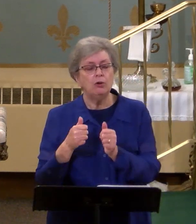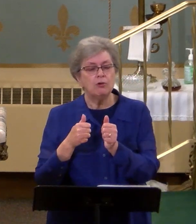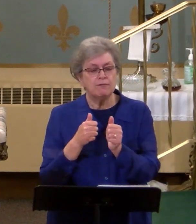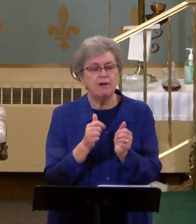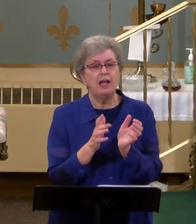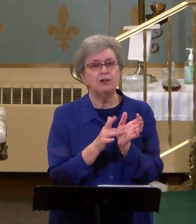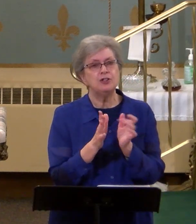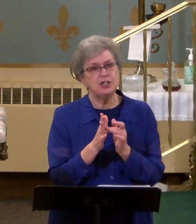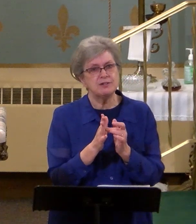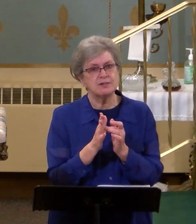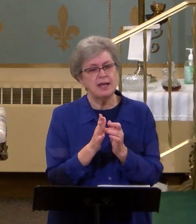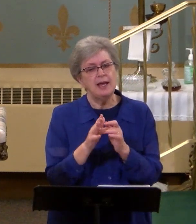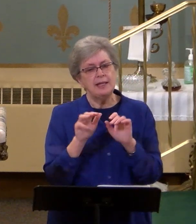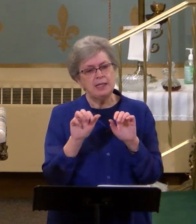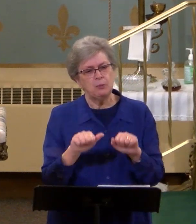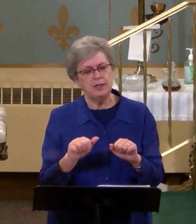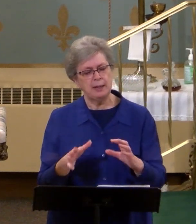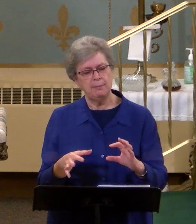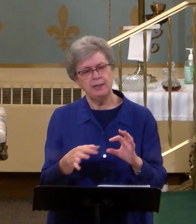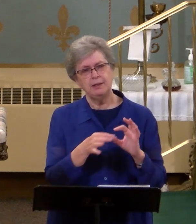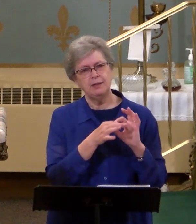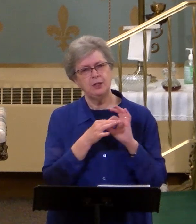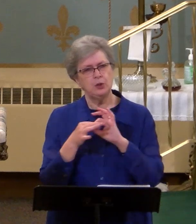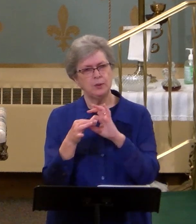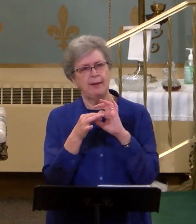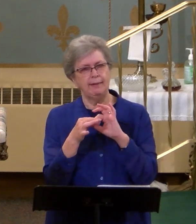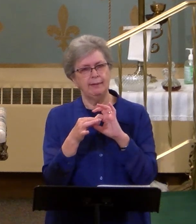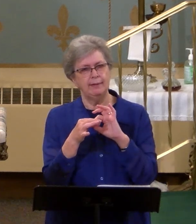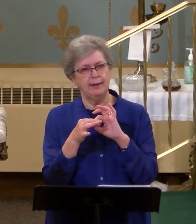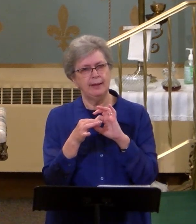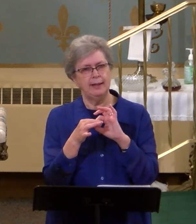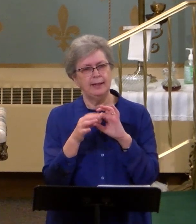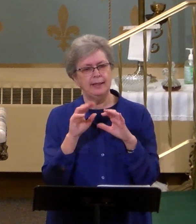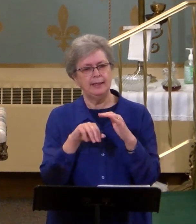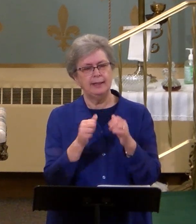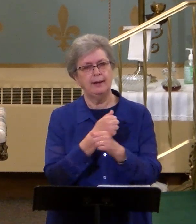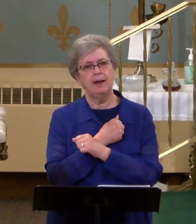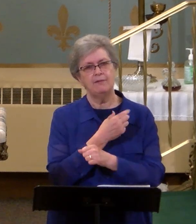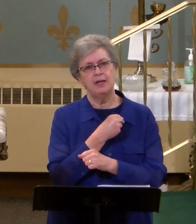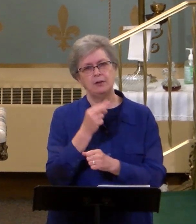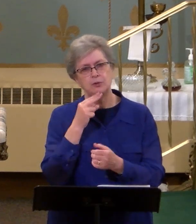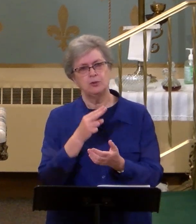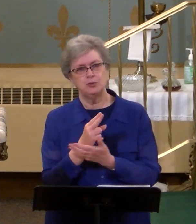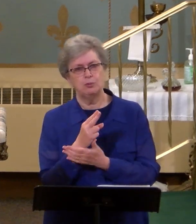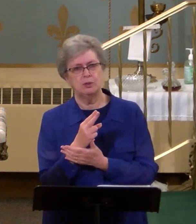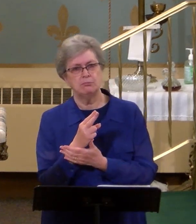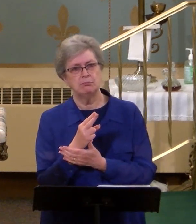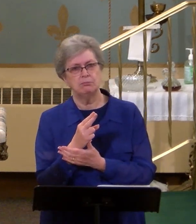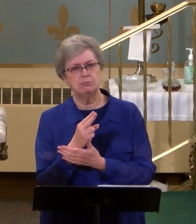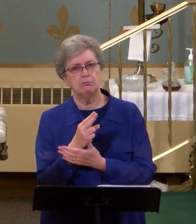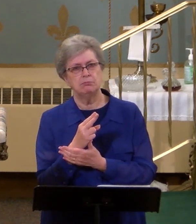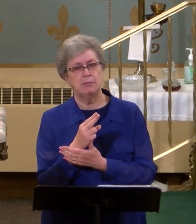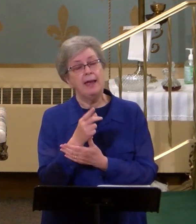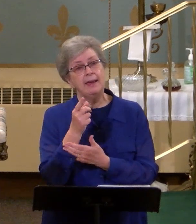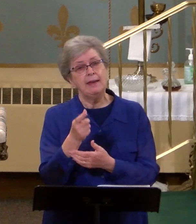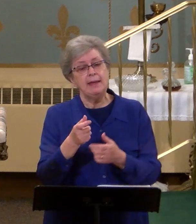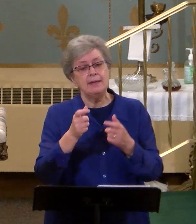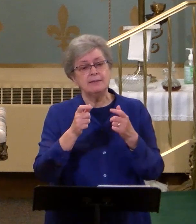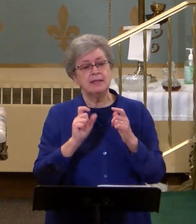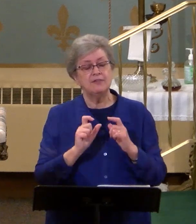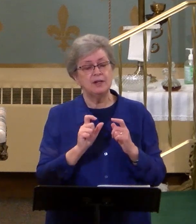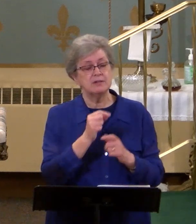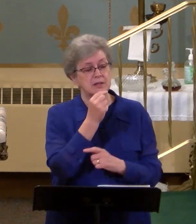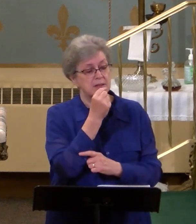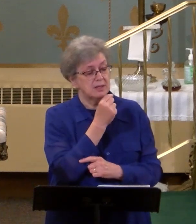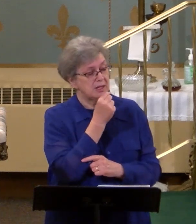be one in love and in the truth because he has given us the gift of the